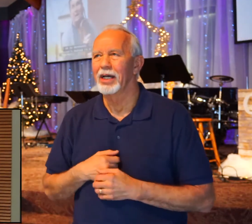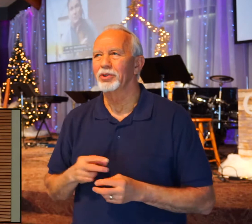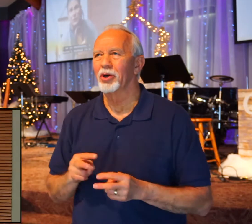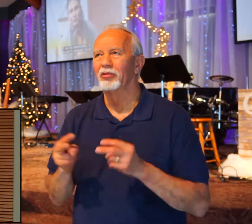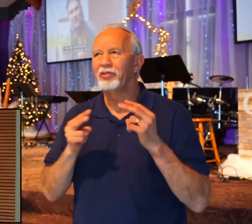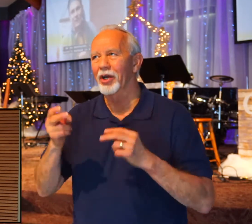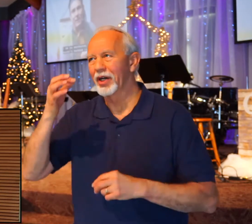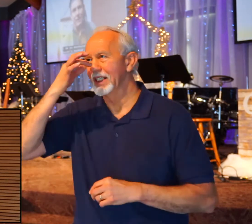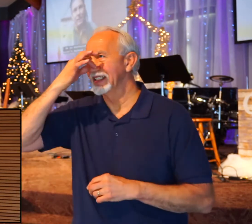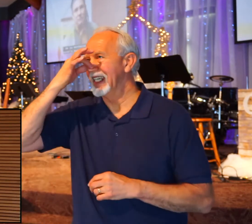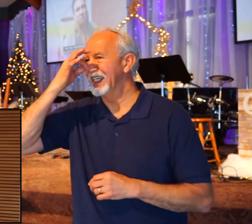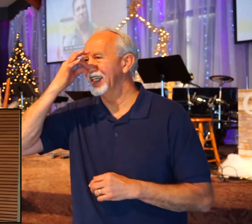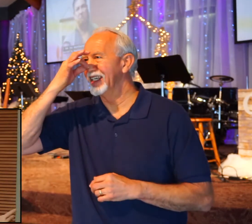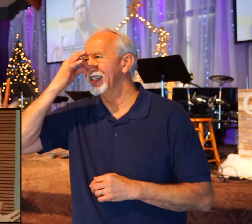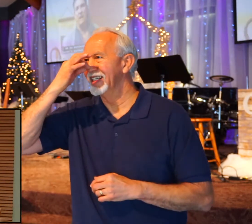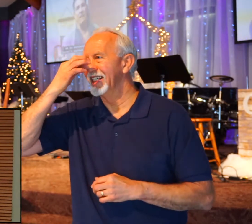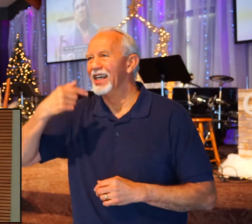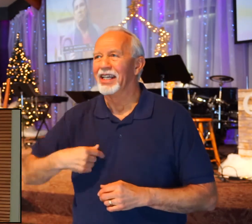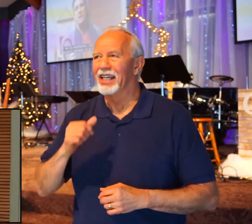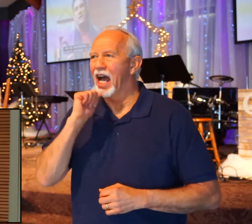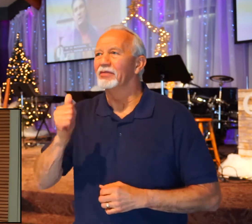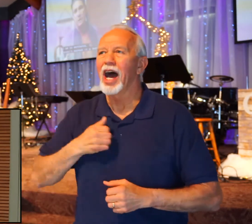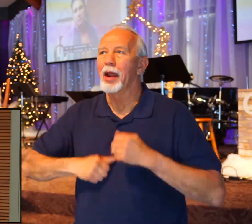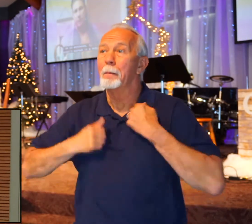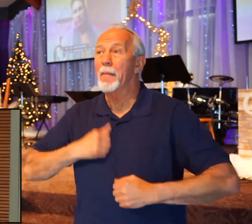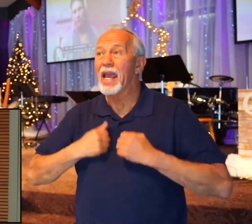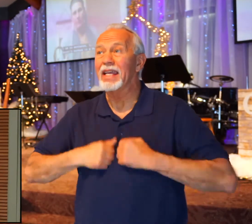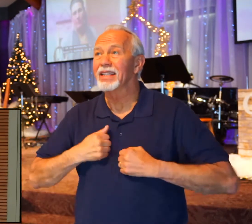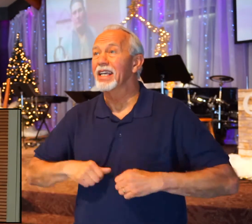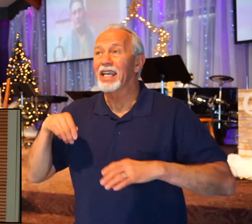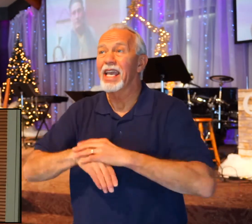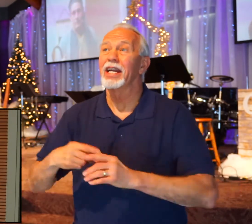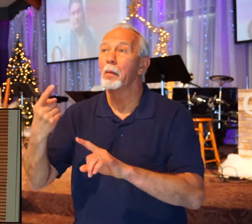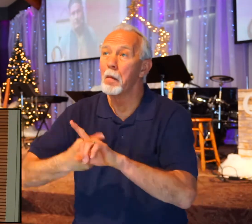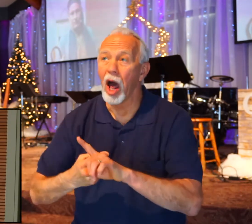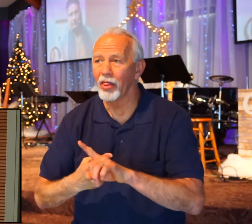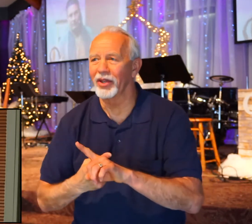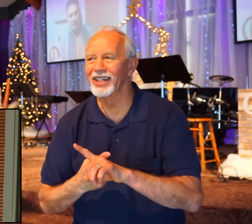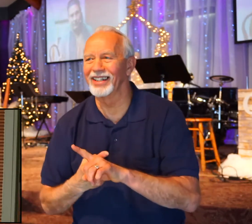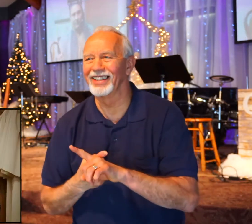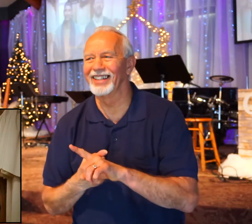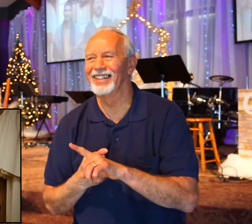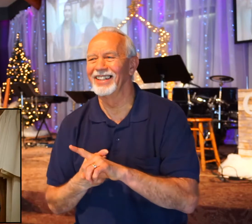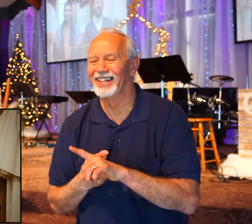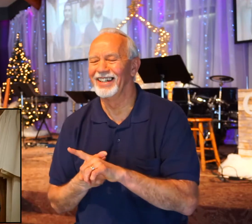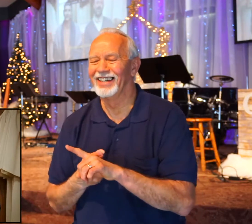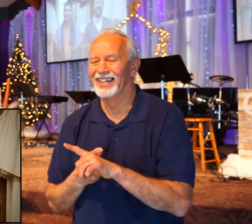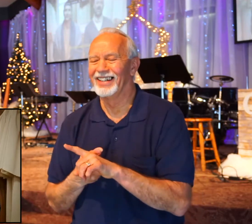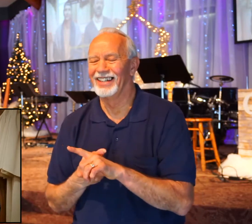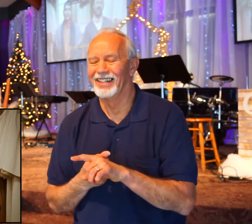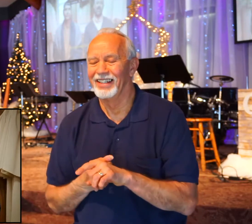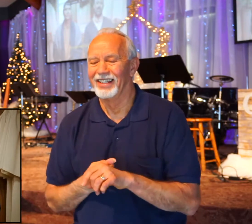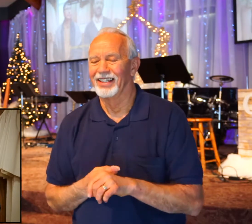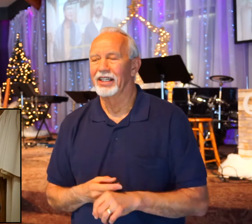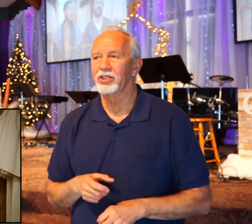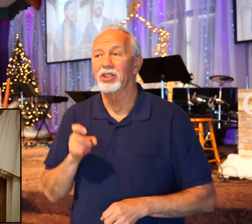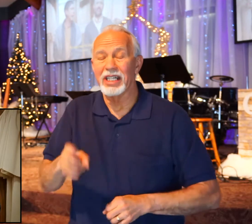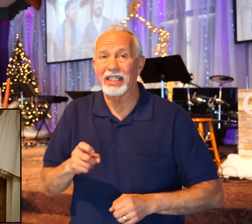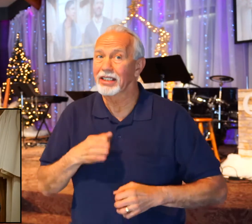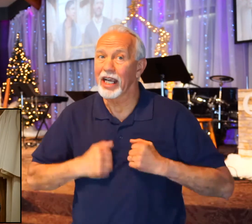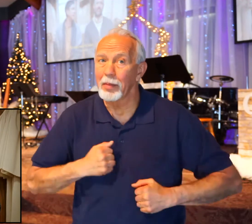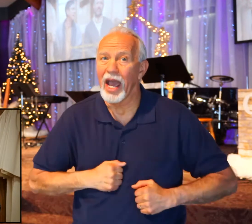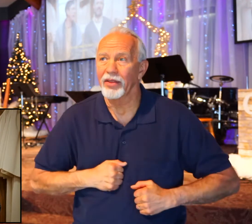I am so method. I haven't bathed in a month. You really need to take a bath.